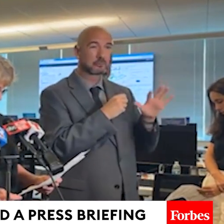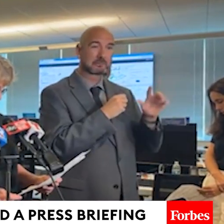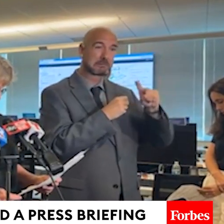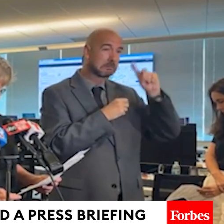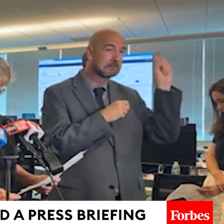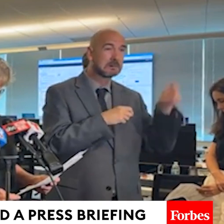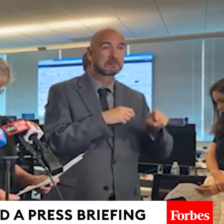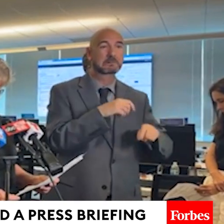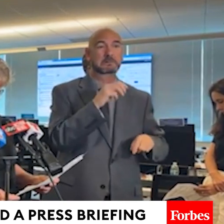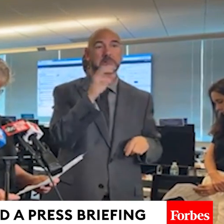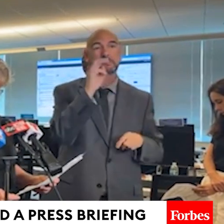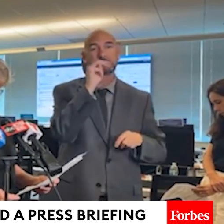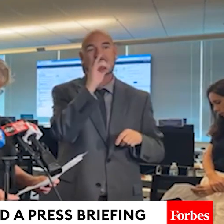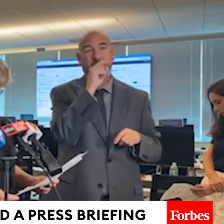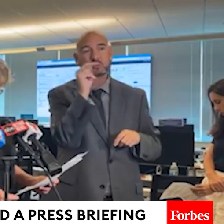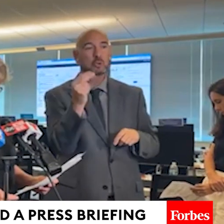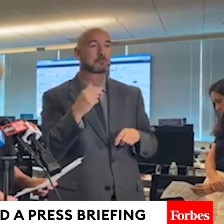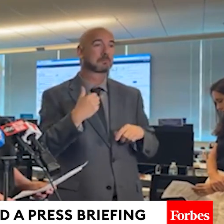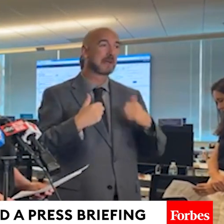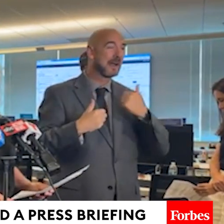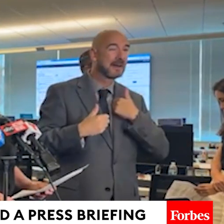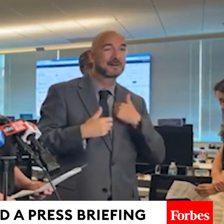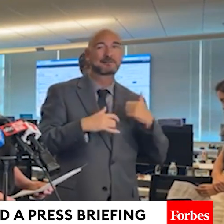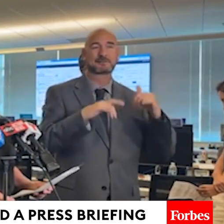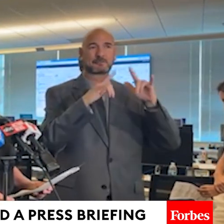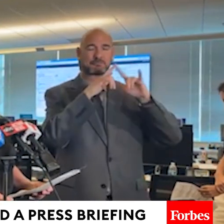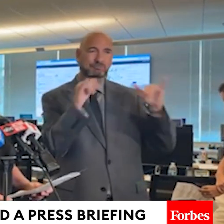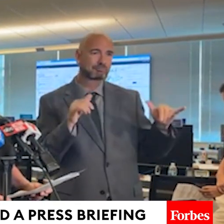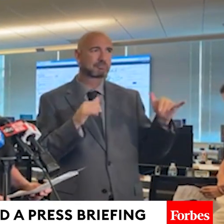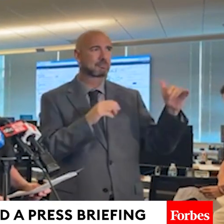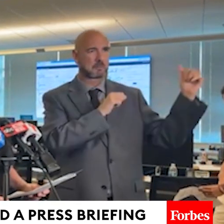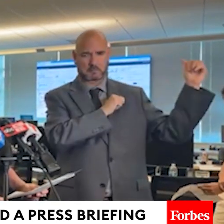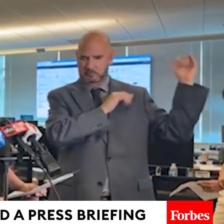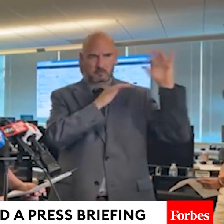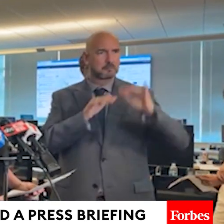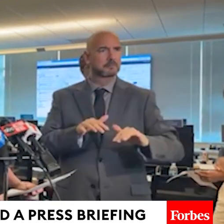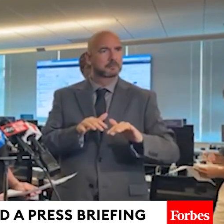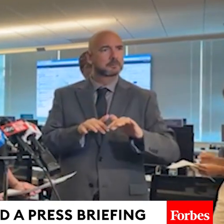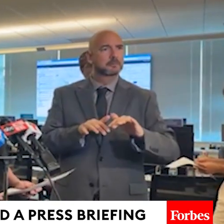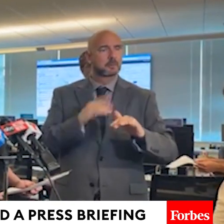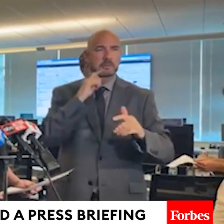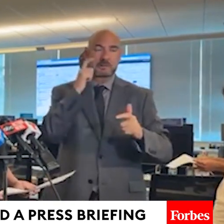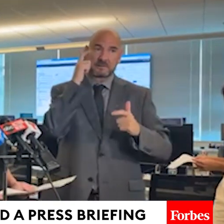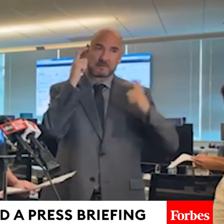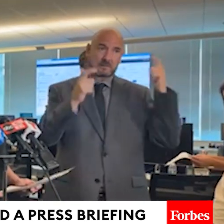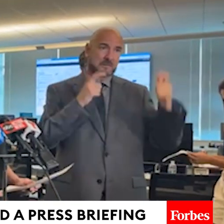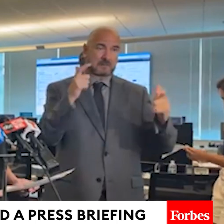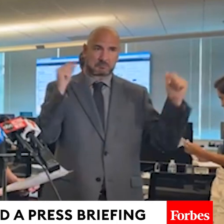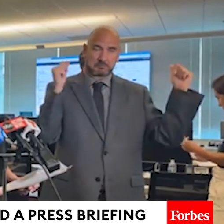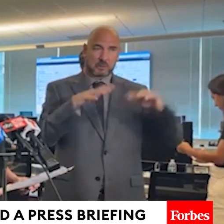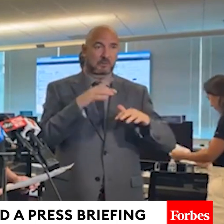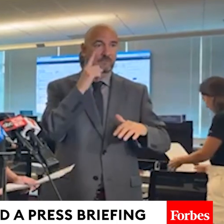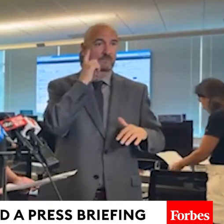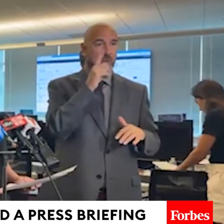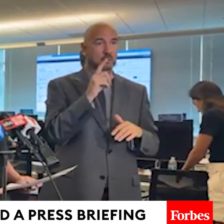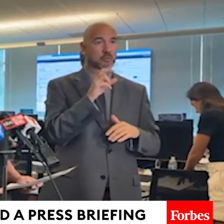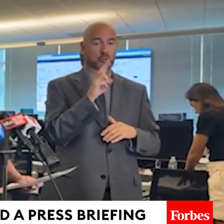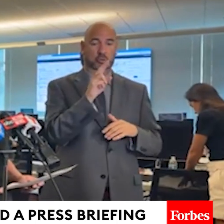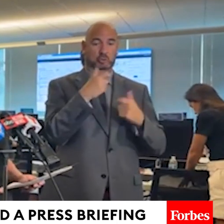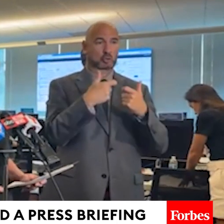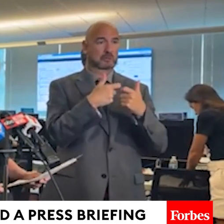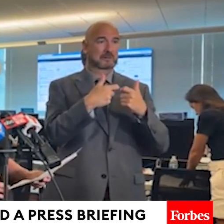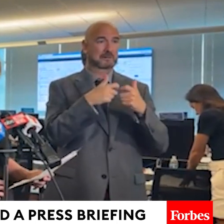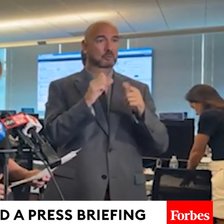Minnesota to assist with electric restoration. This is the largest deployment of utility workers for a restoration in